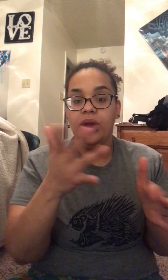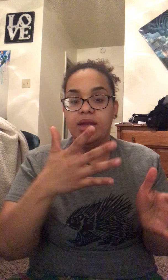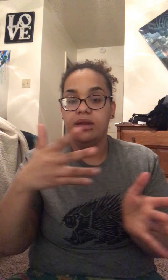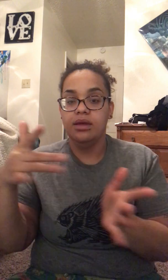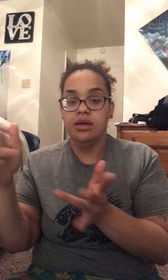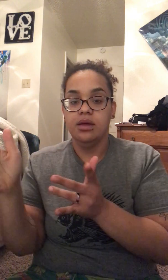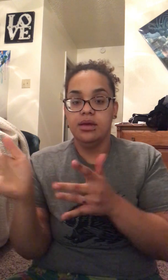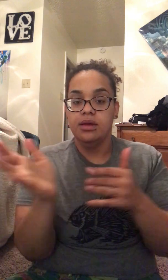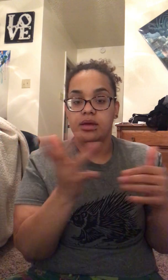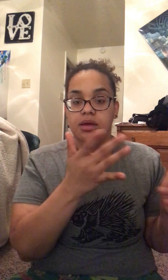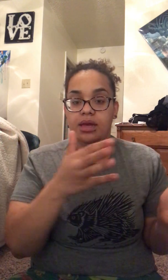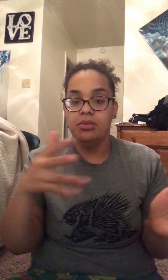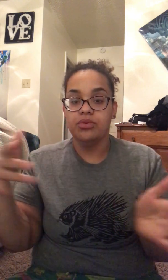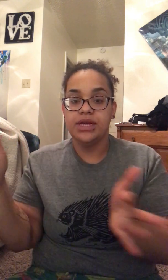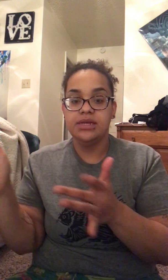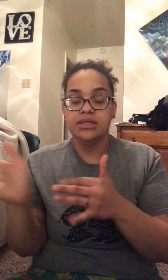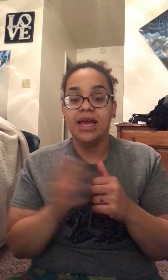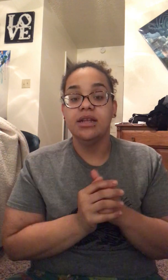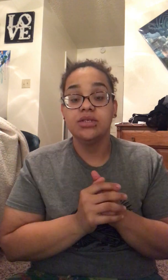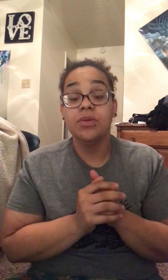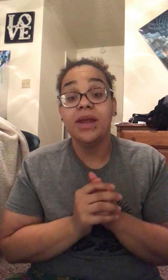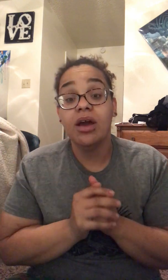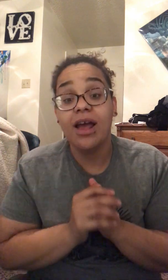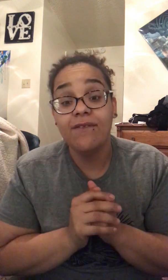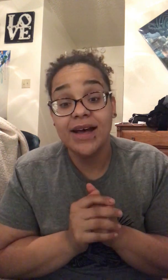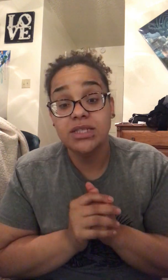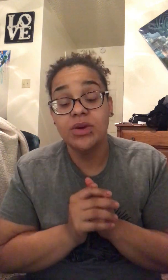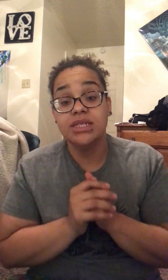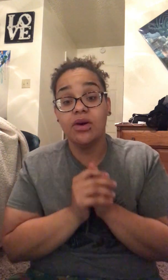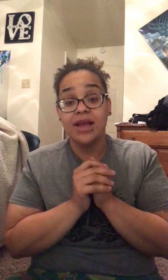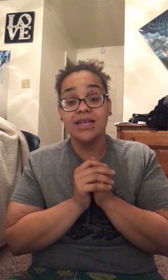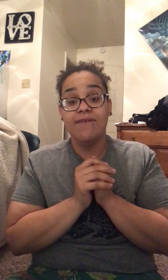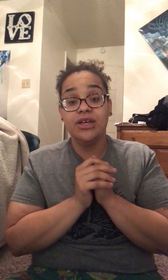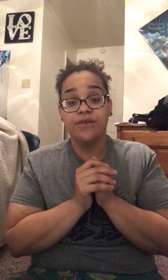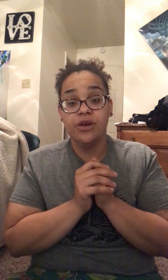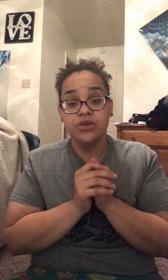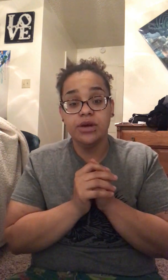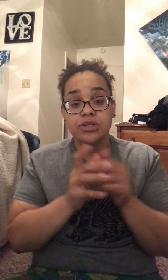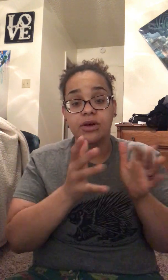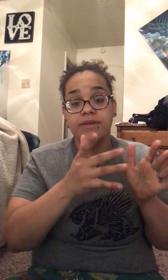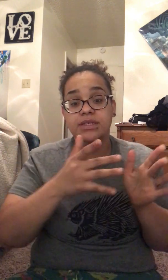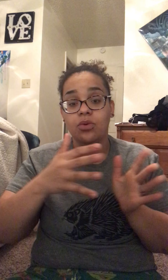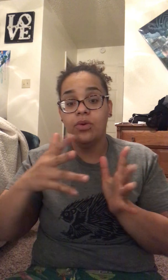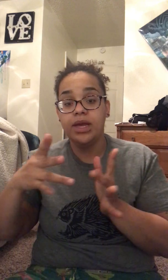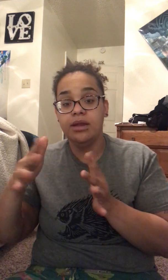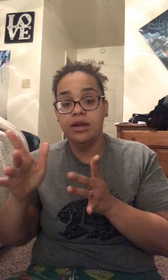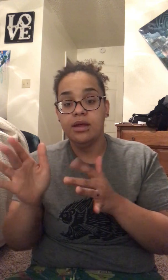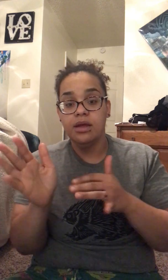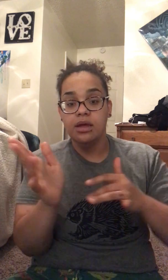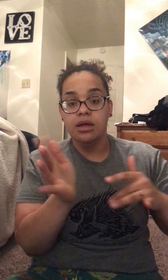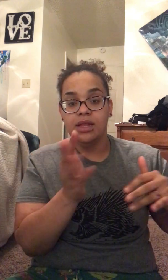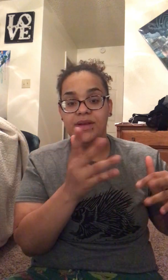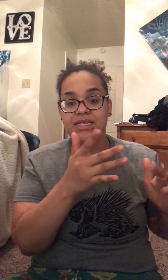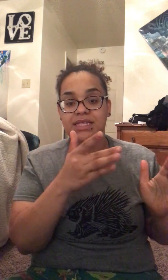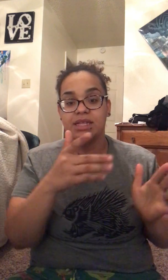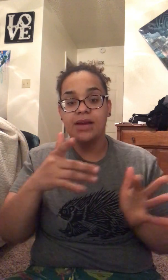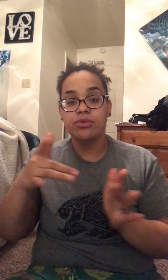Wind and breeze. And so depending on how fast the wind is going is how fast your fingers are going. So if it's a wind, that means it's light